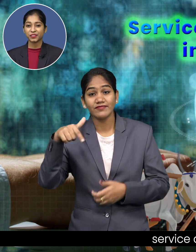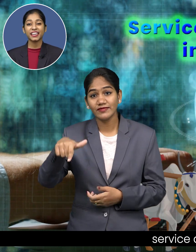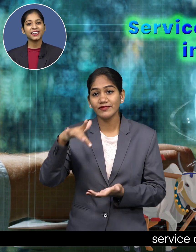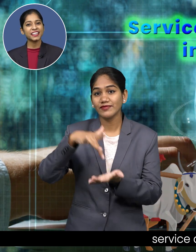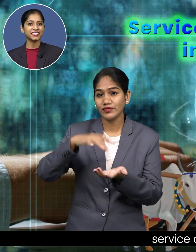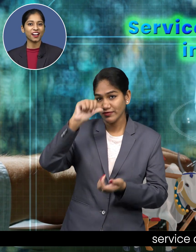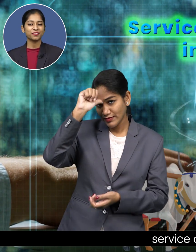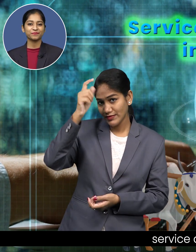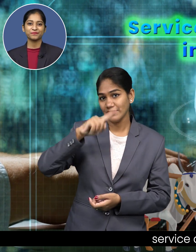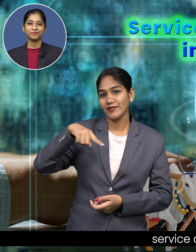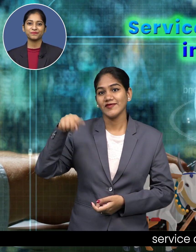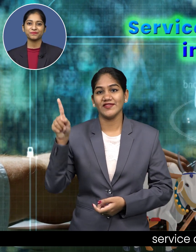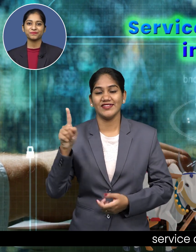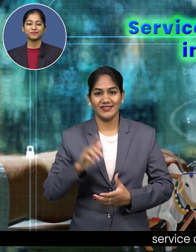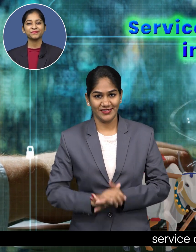activities in India.